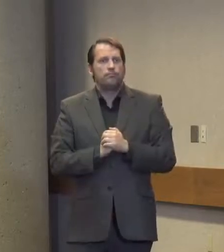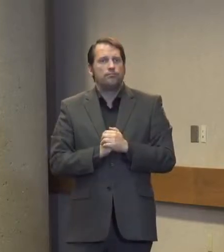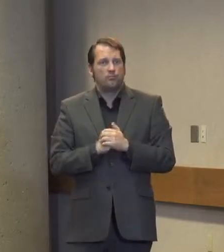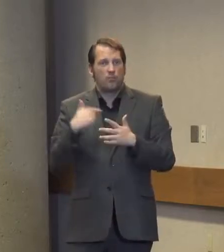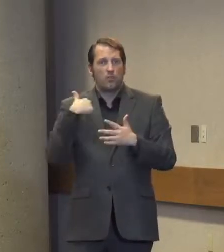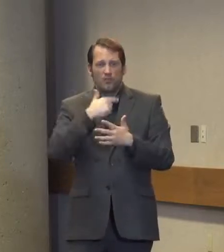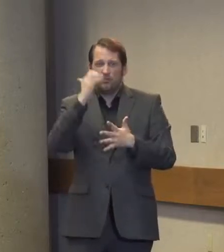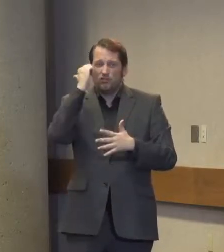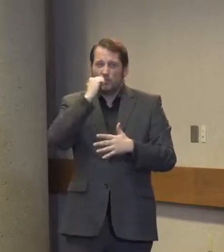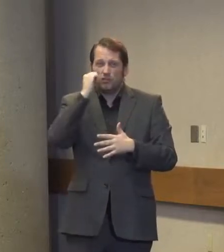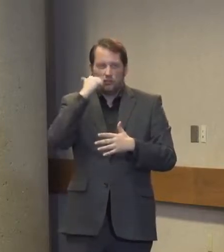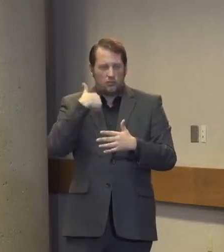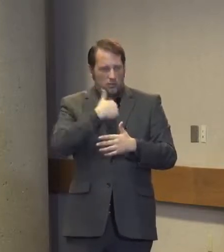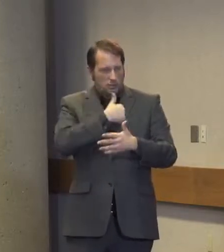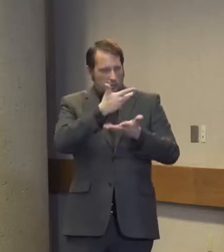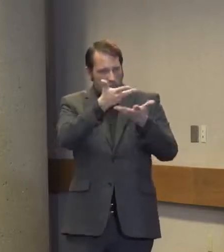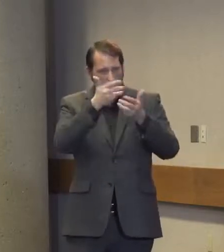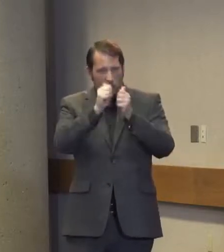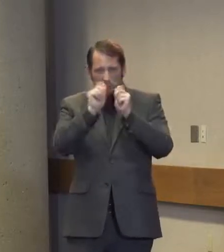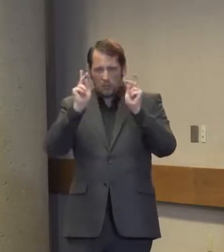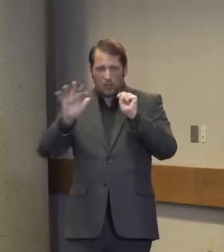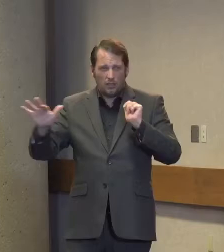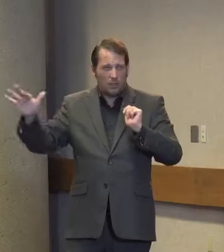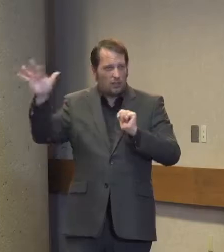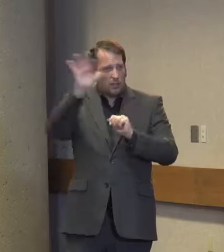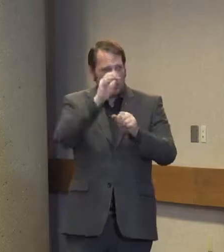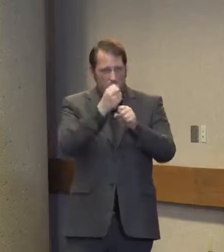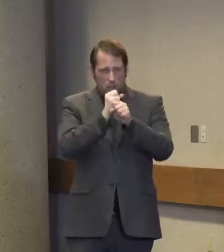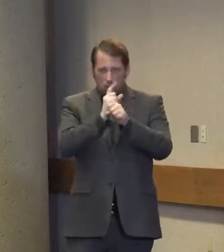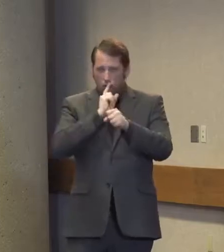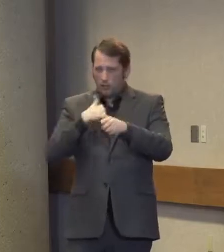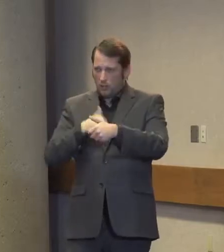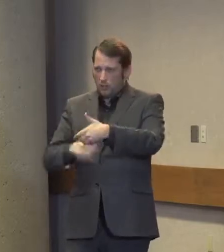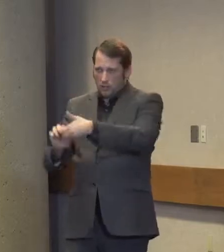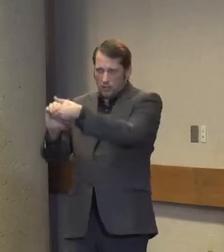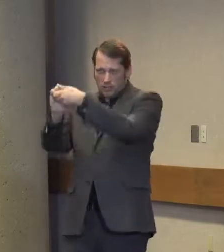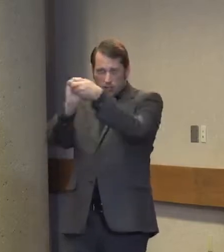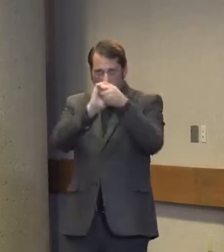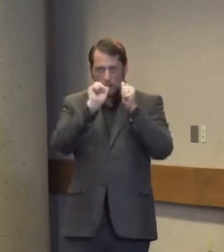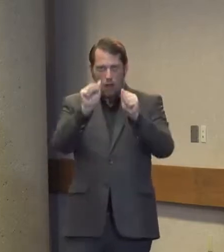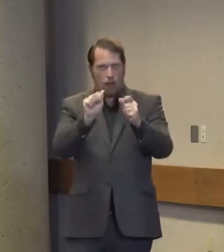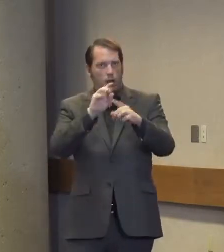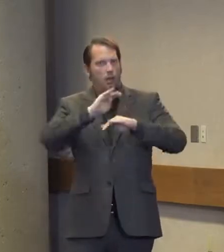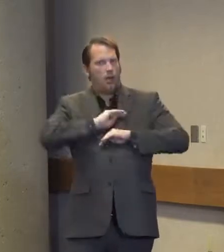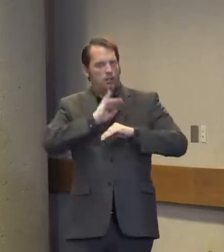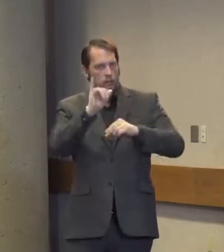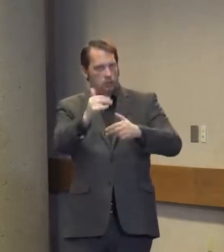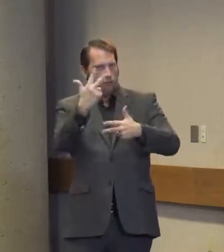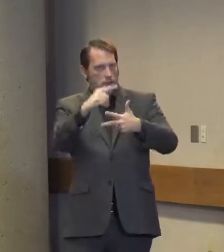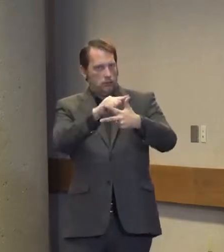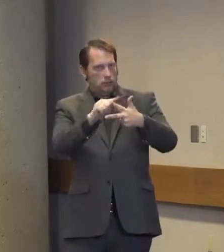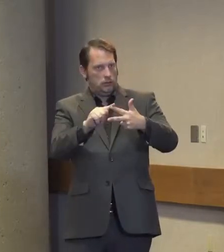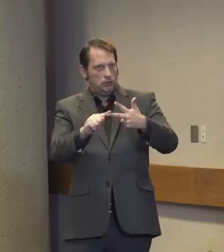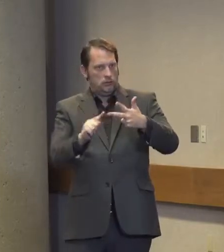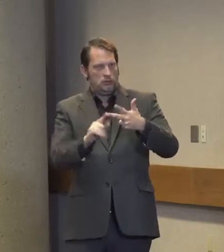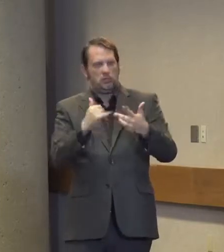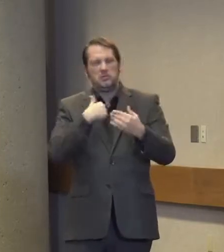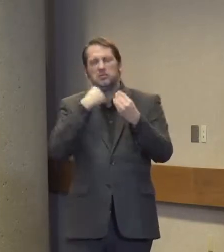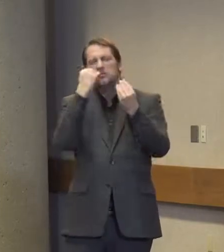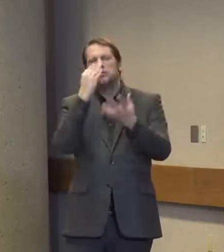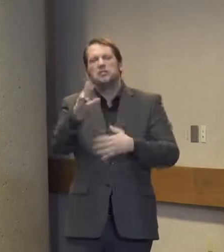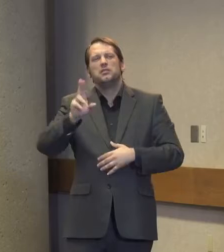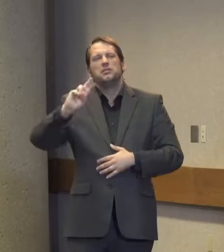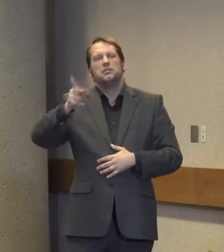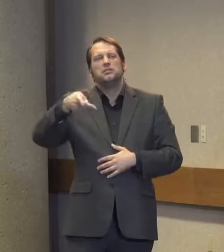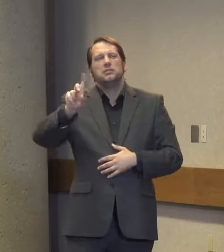three of those things well. There are several areas I want to give some updates in and talk, because I know we've put out a lot of information through press and other sources